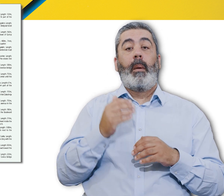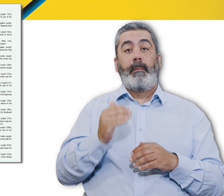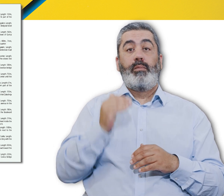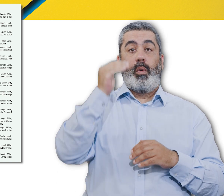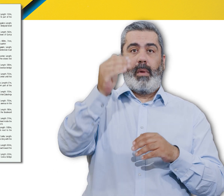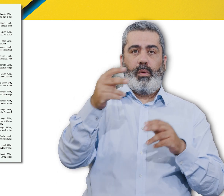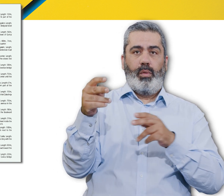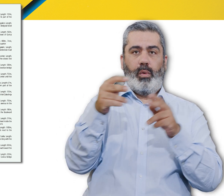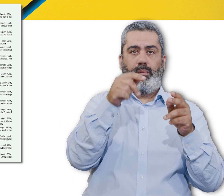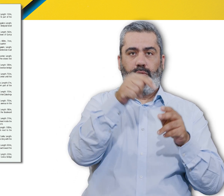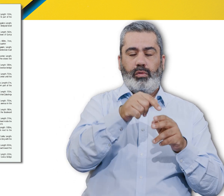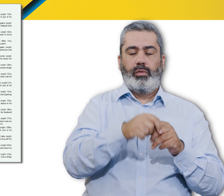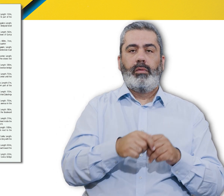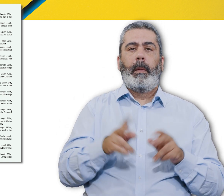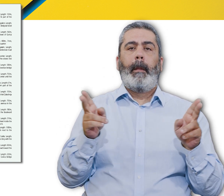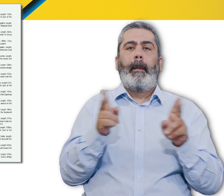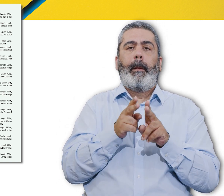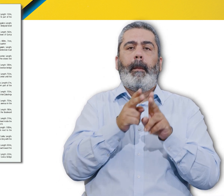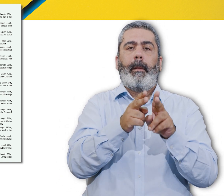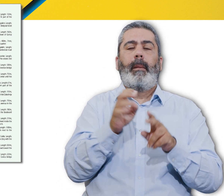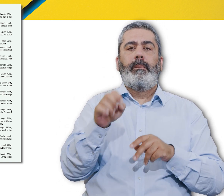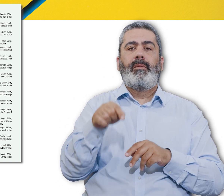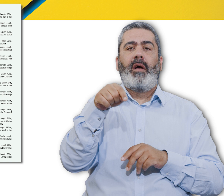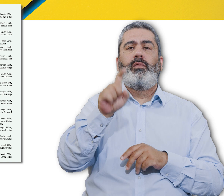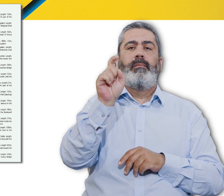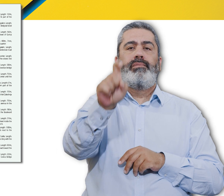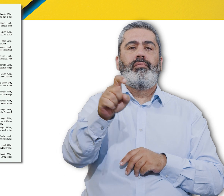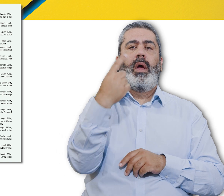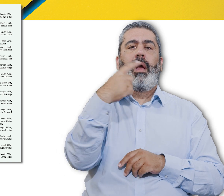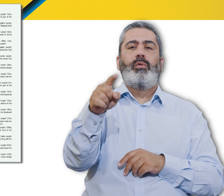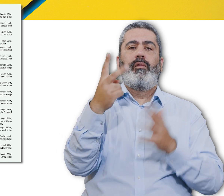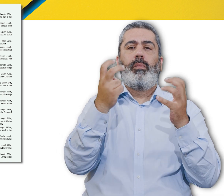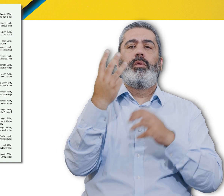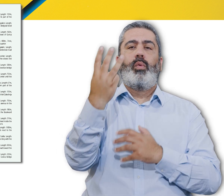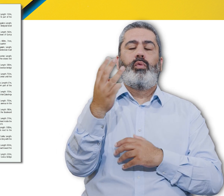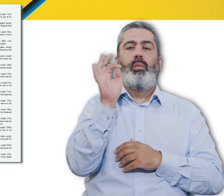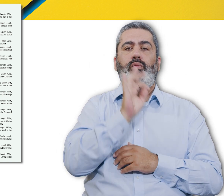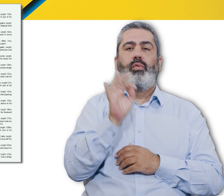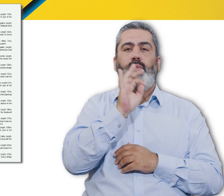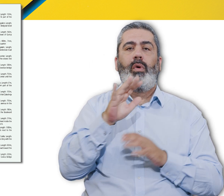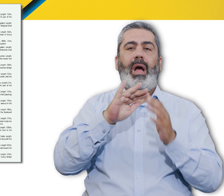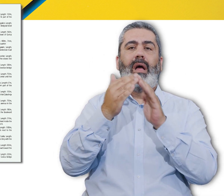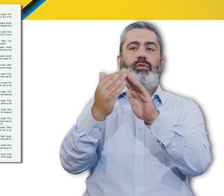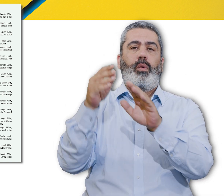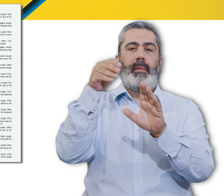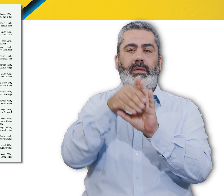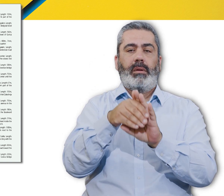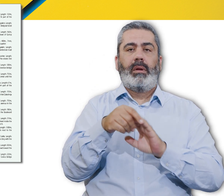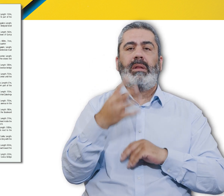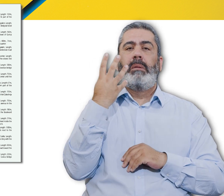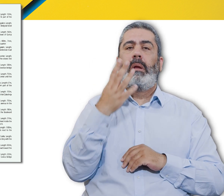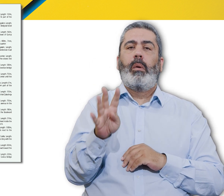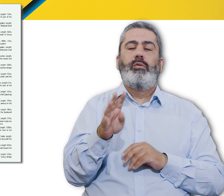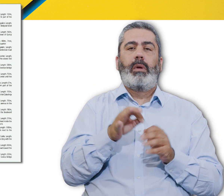32 m. The central street of Castle Quarter. Mihail Komano Street number 175,